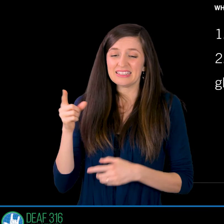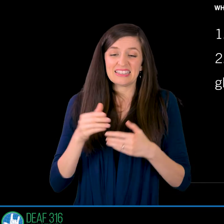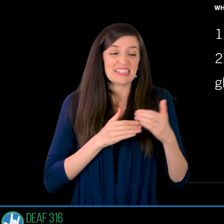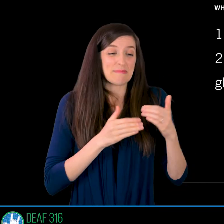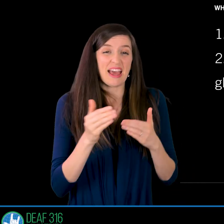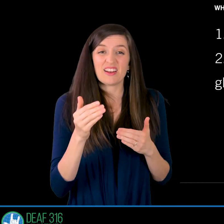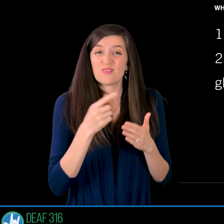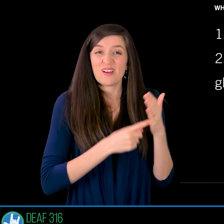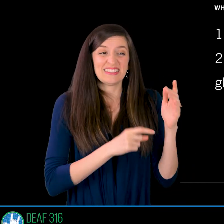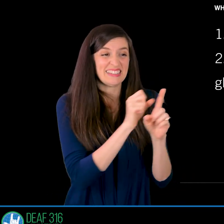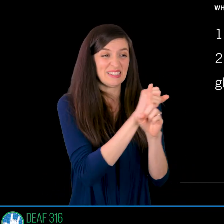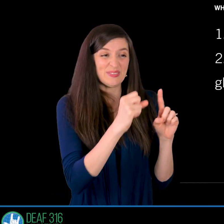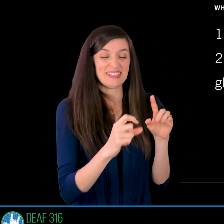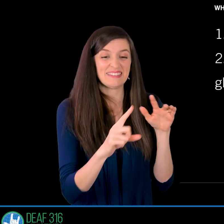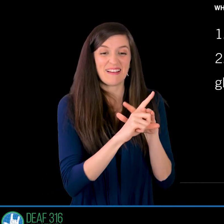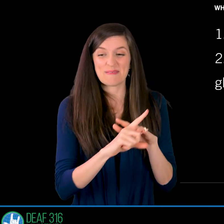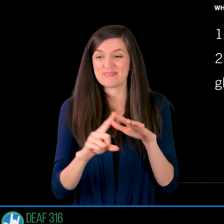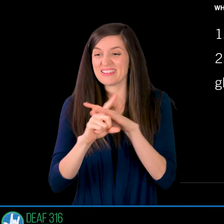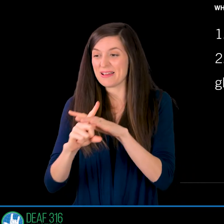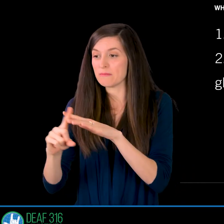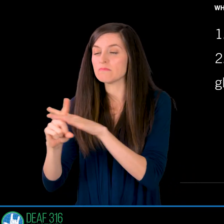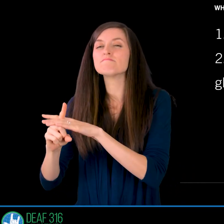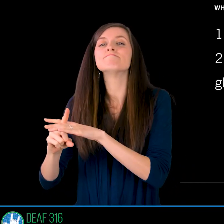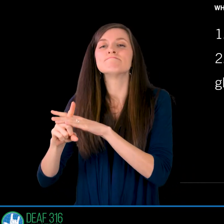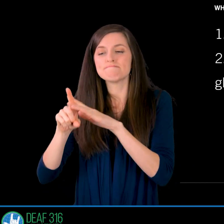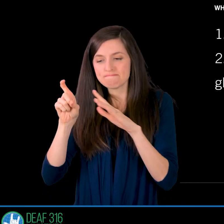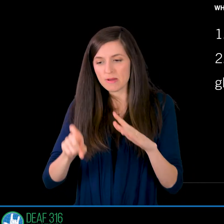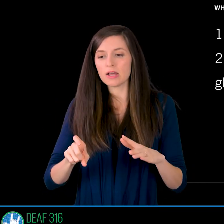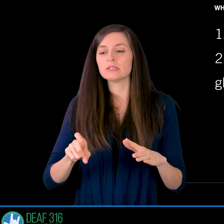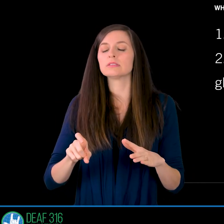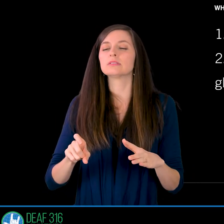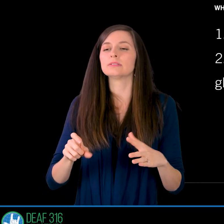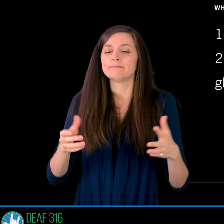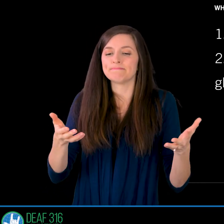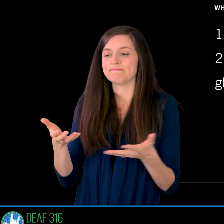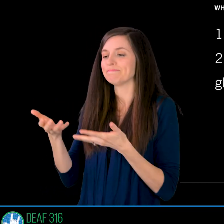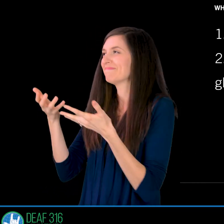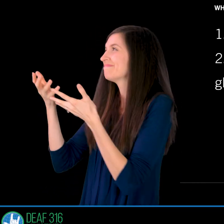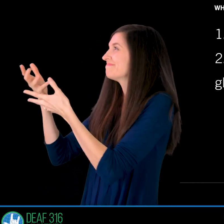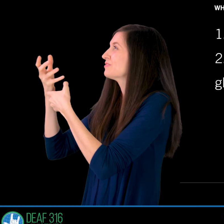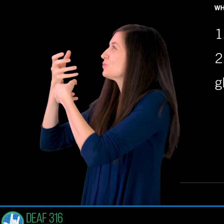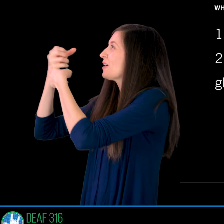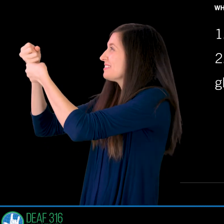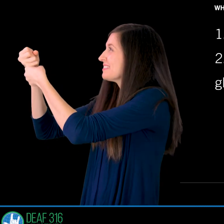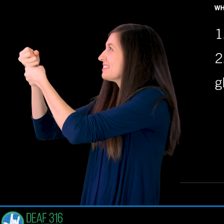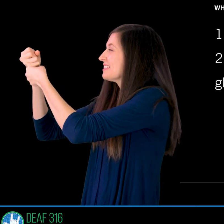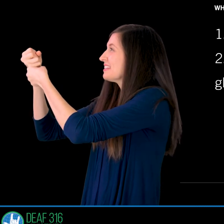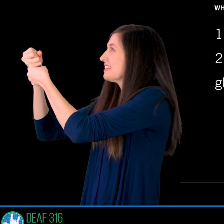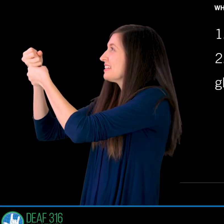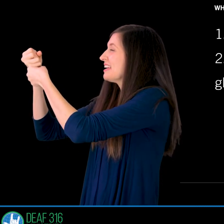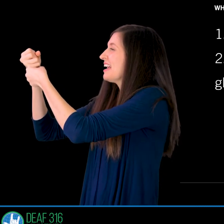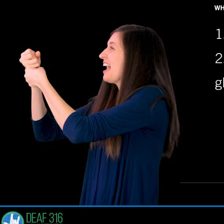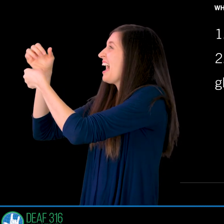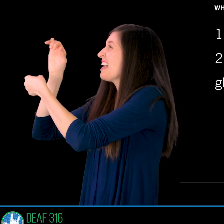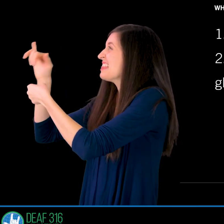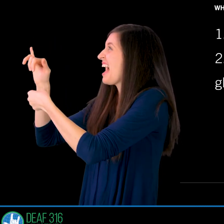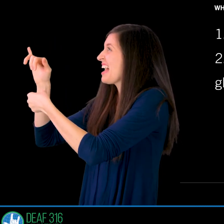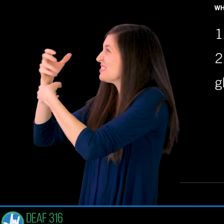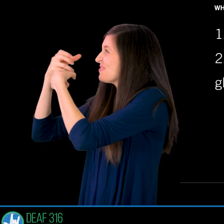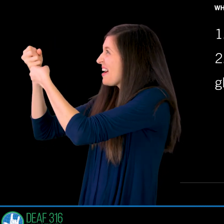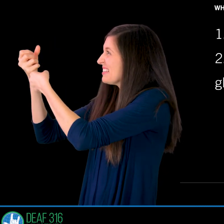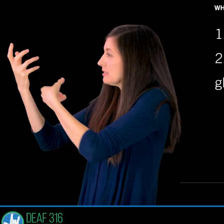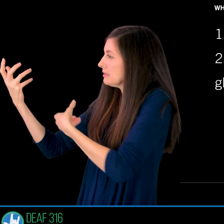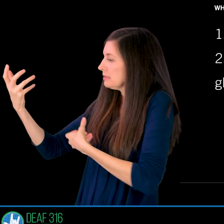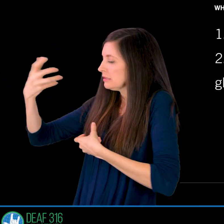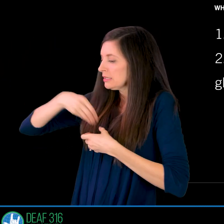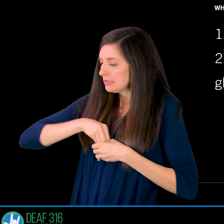in all situations. It means loving other people out of